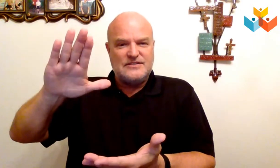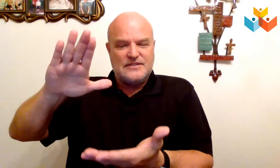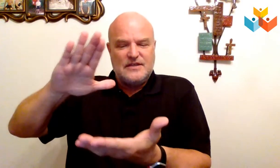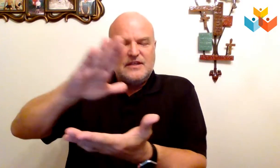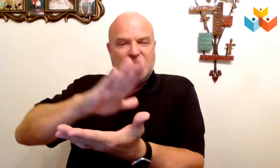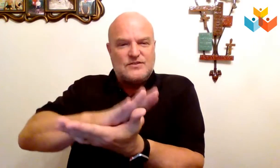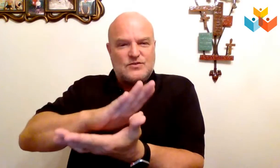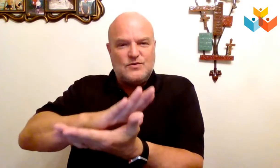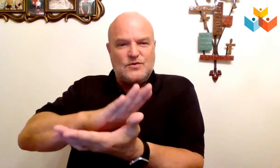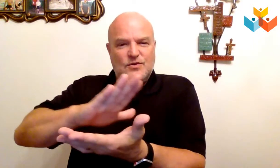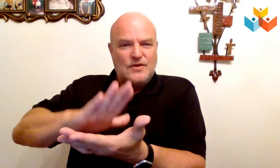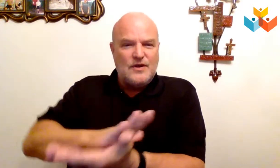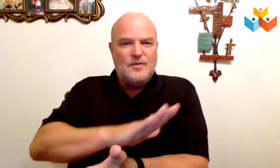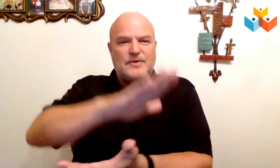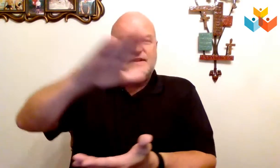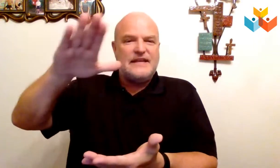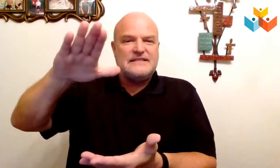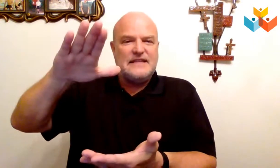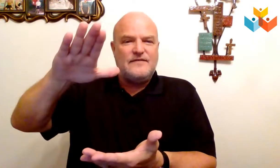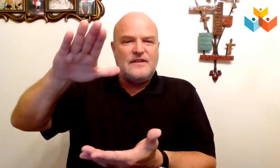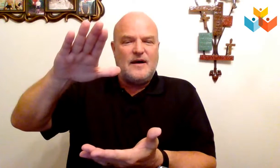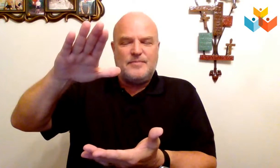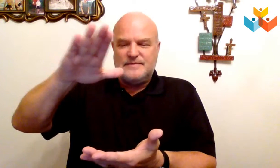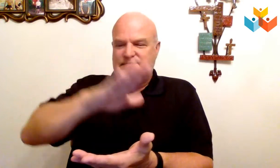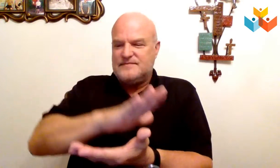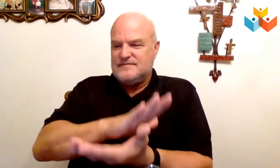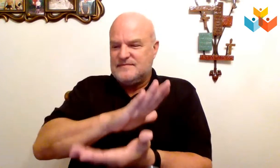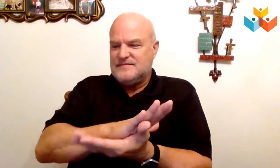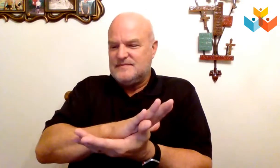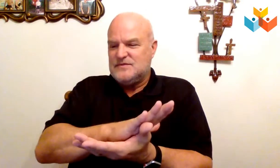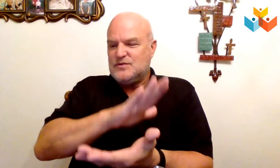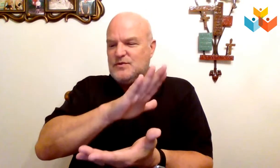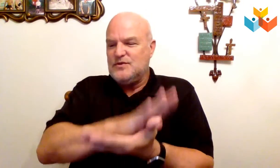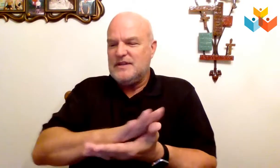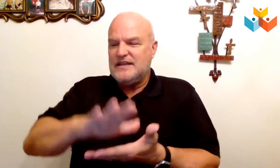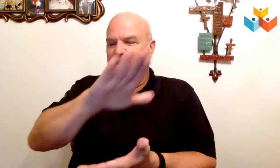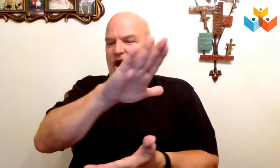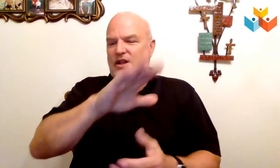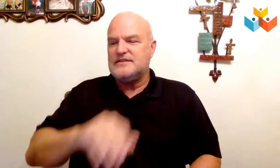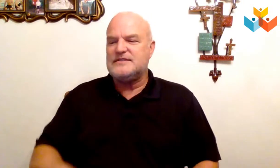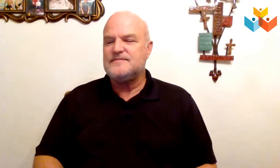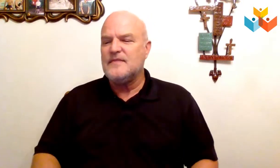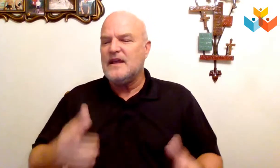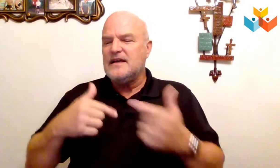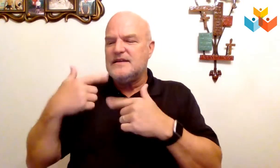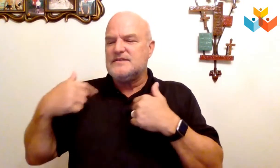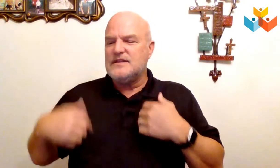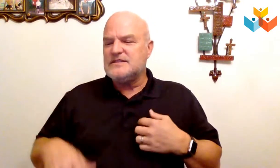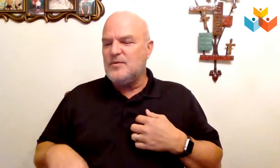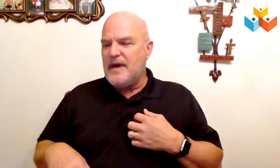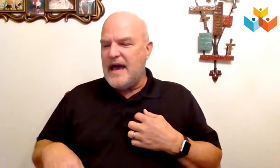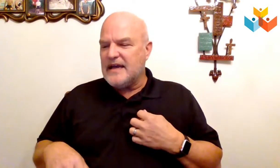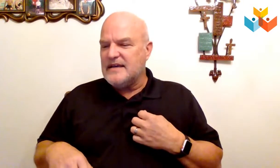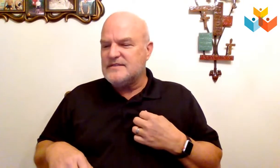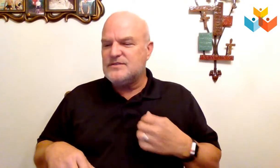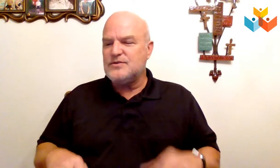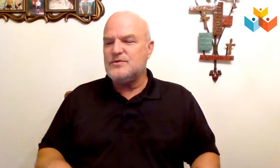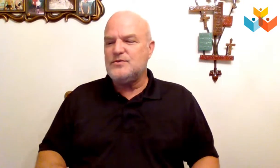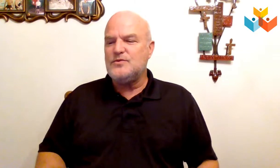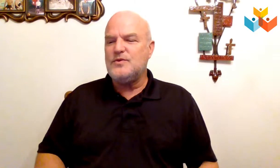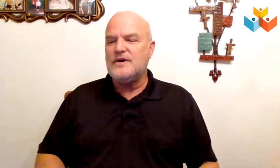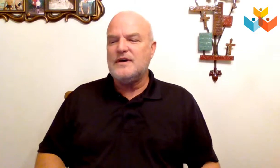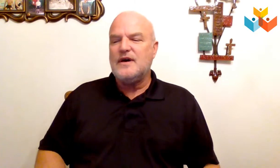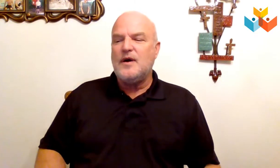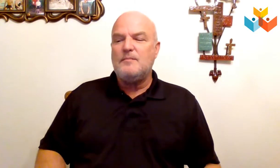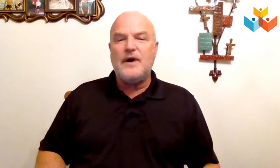College. College. School, but the next level up. School and college. So let's